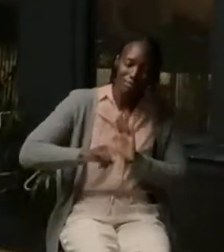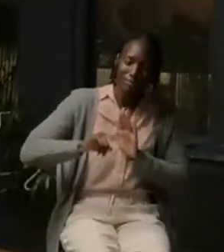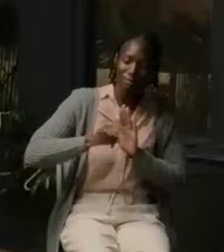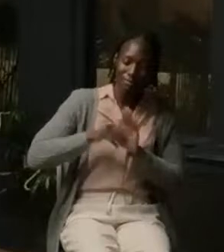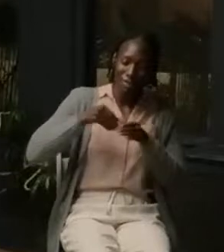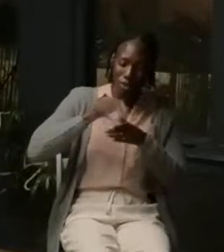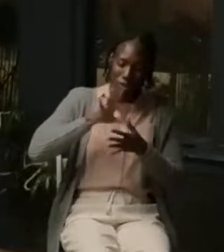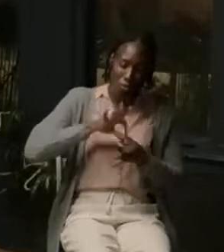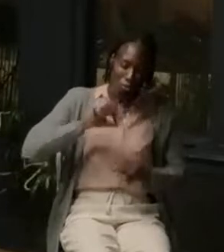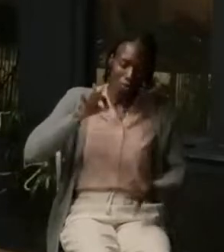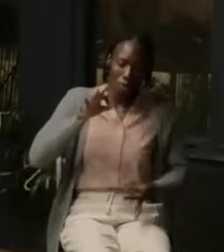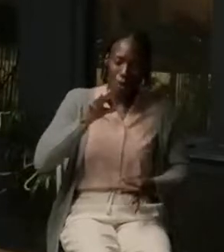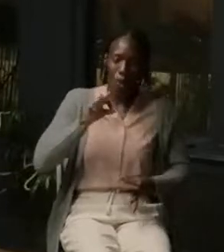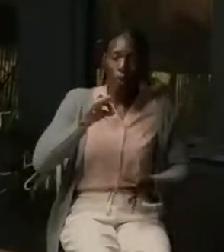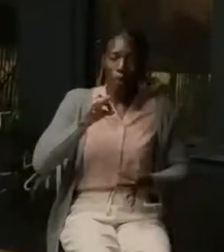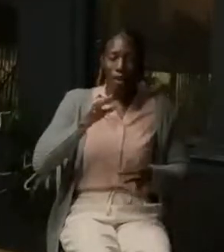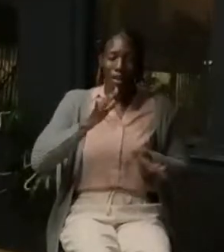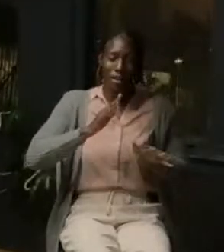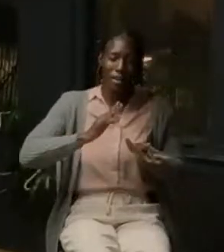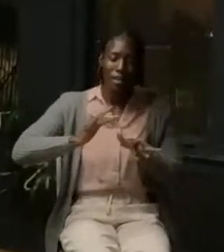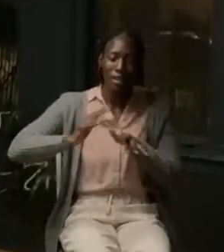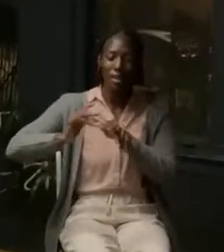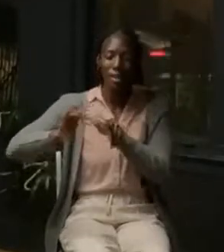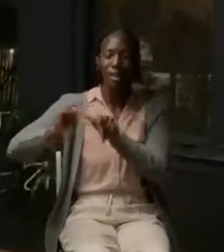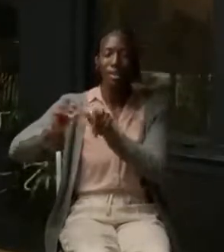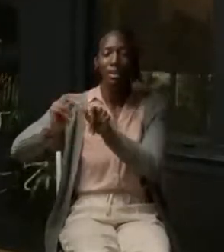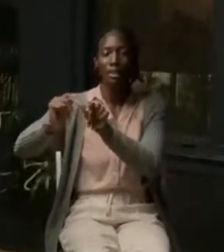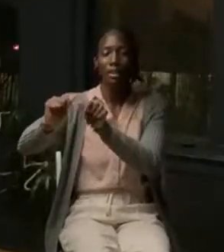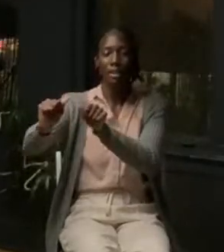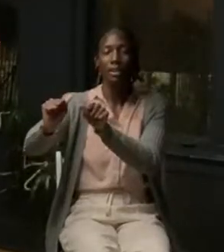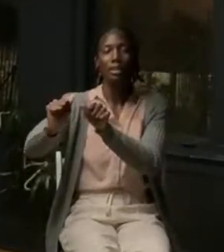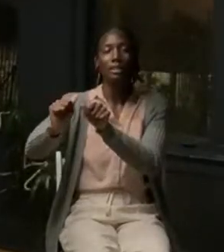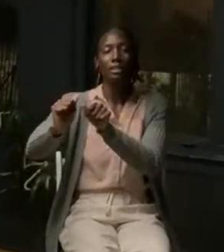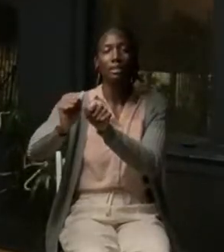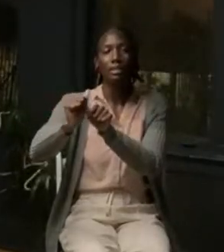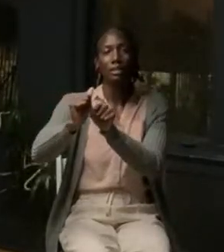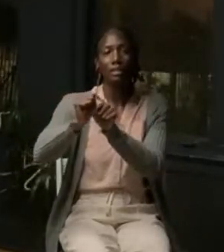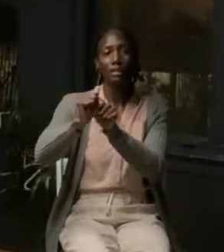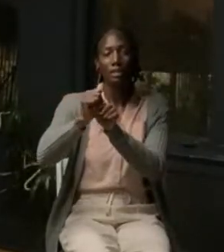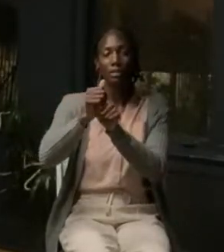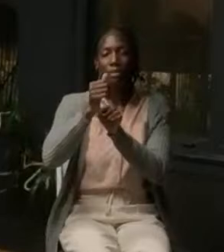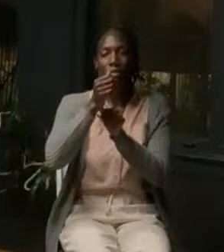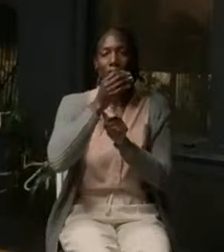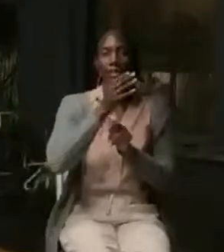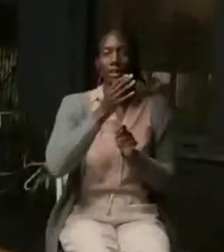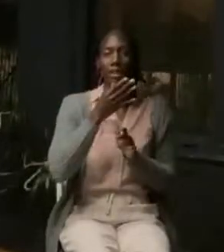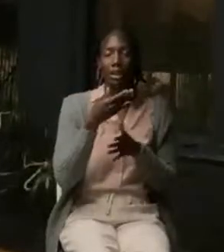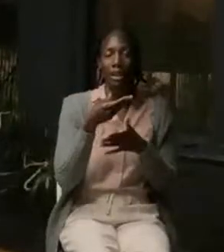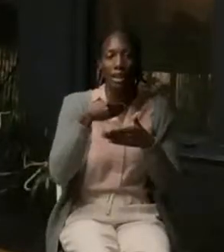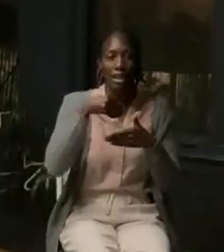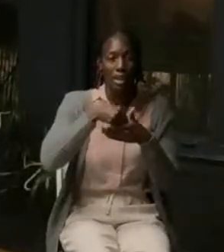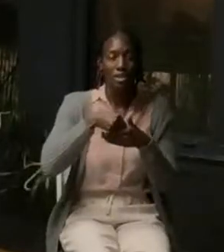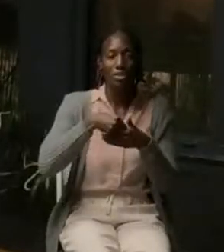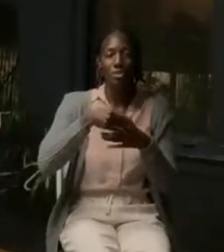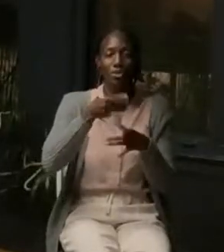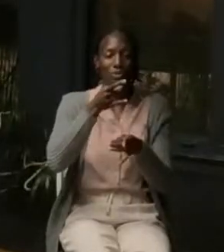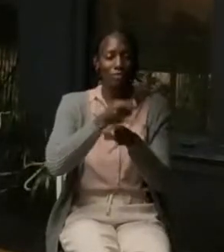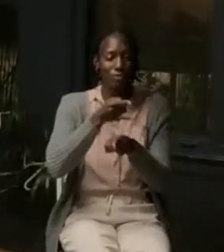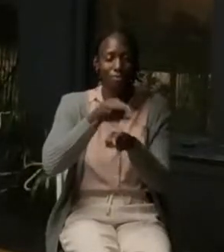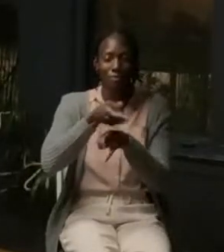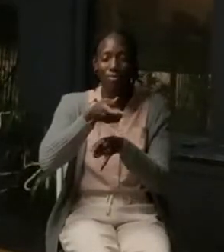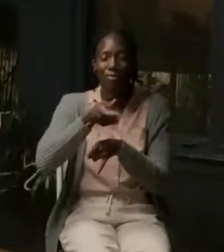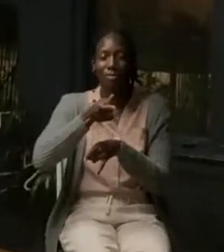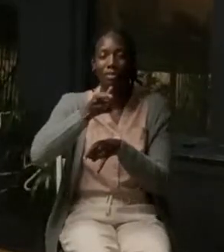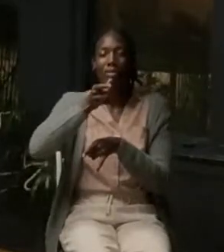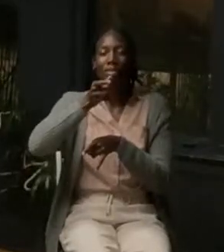line just outside your mouth, falling into a vodka double shot you can't lift on